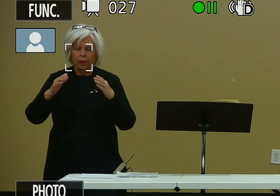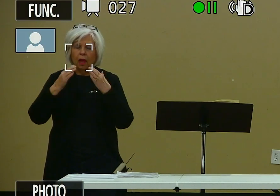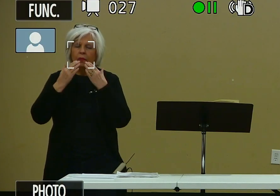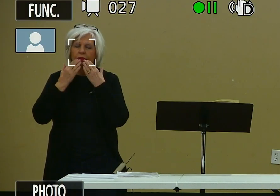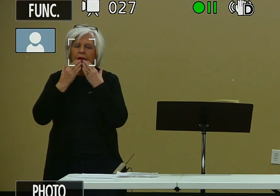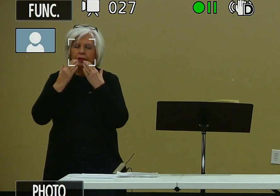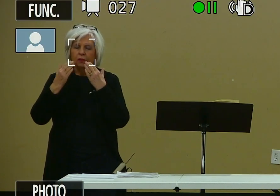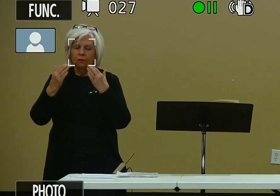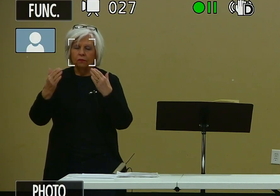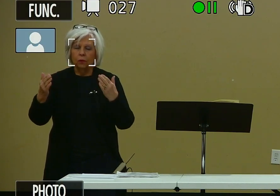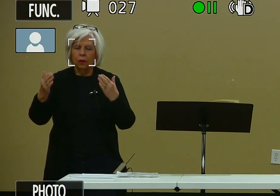And thank you for